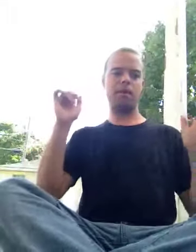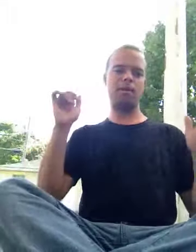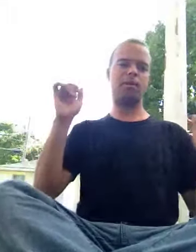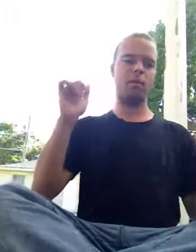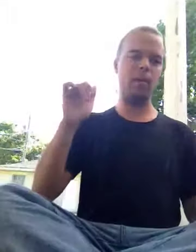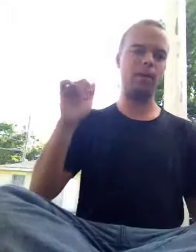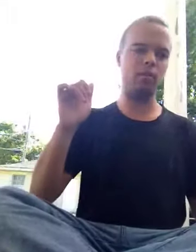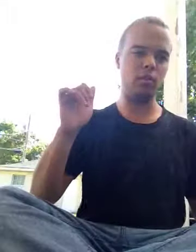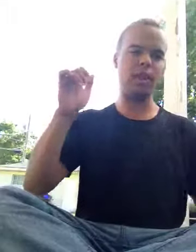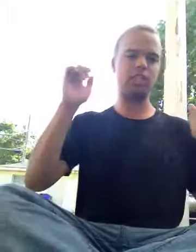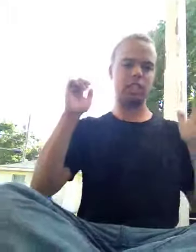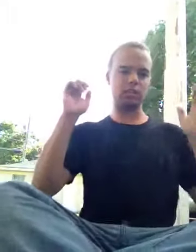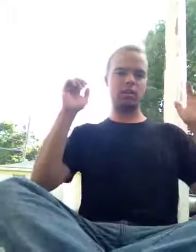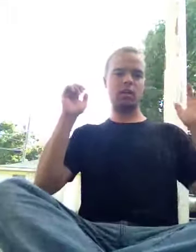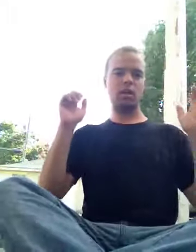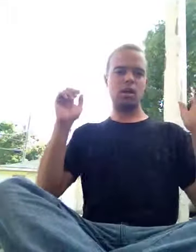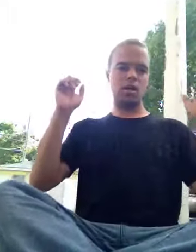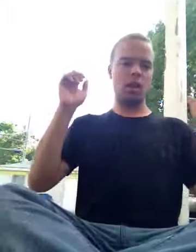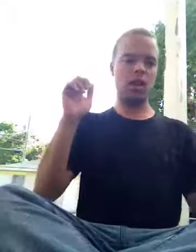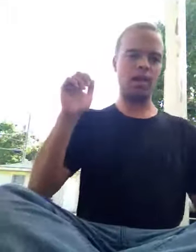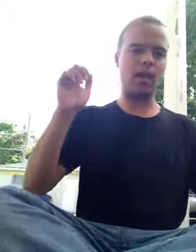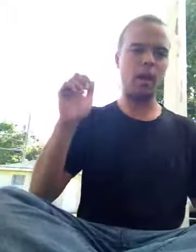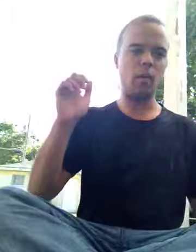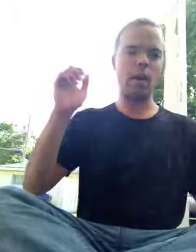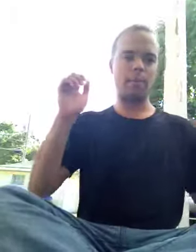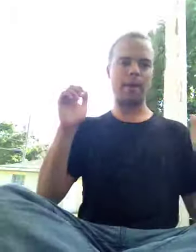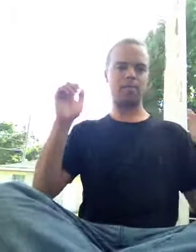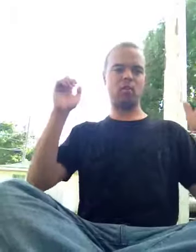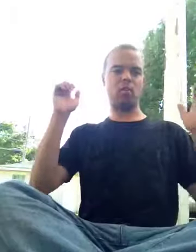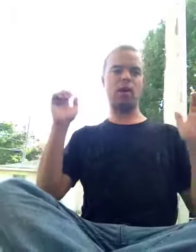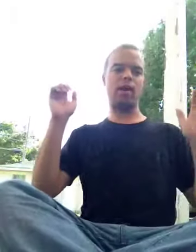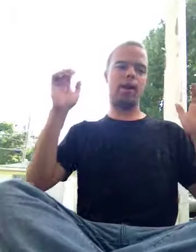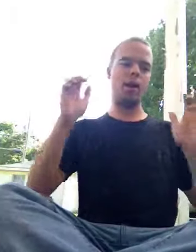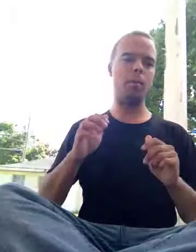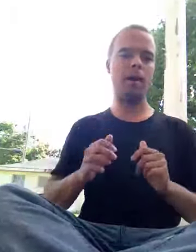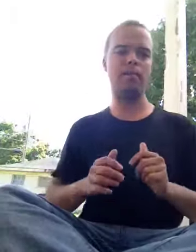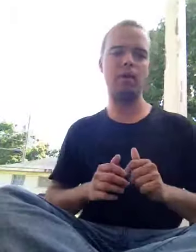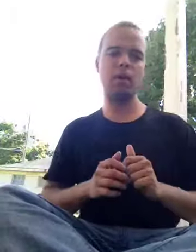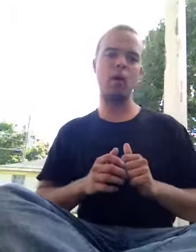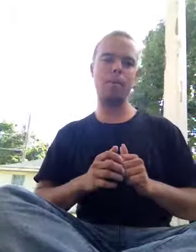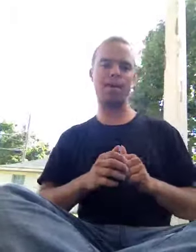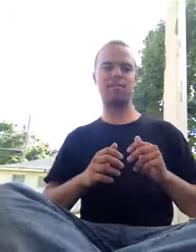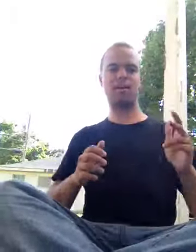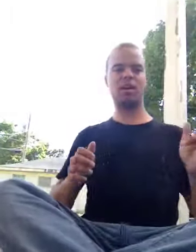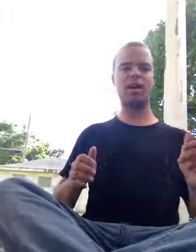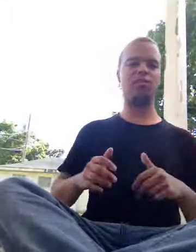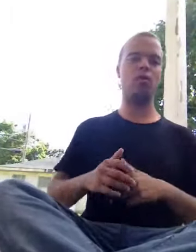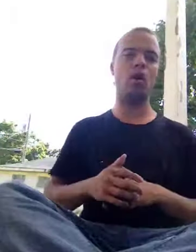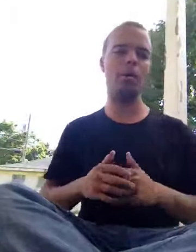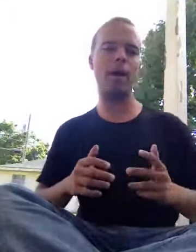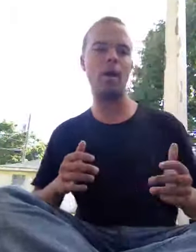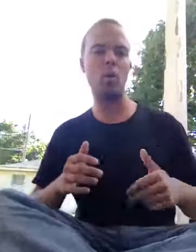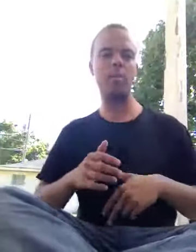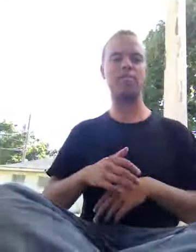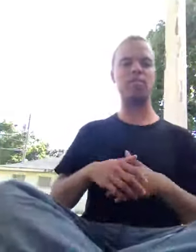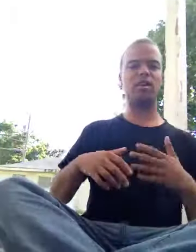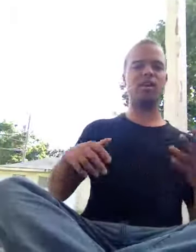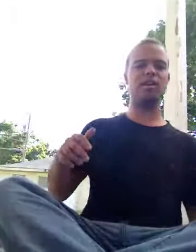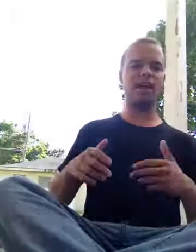famous, amen to that shit. Like that hell I pass over, I hope I smoke, go past the class. Who all my homies looking down?